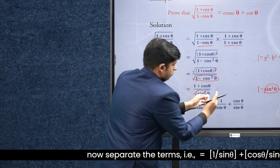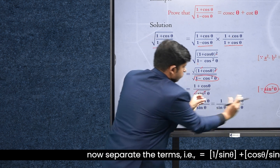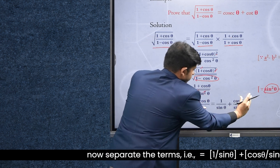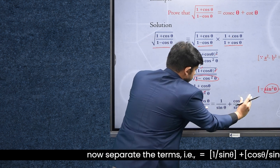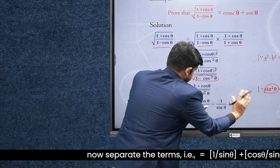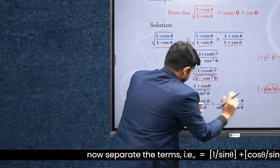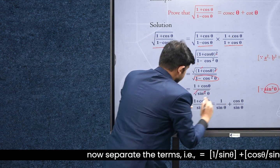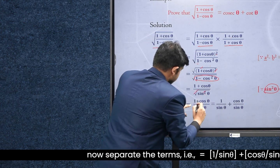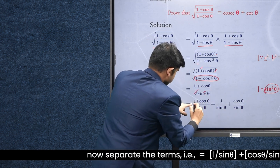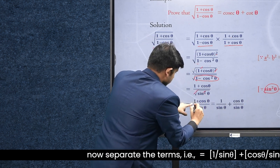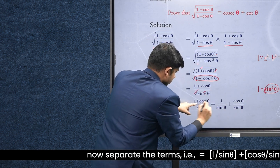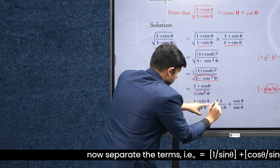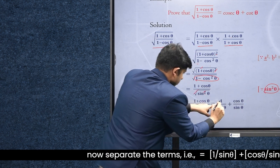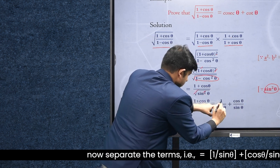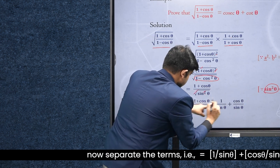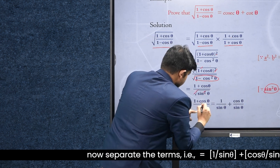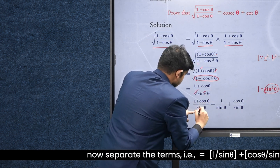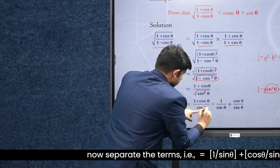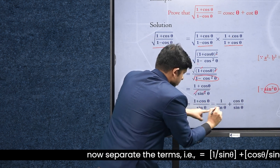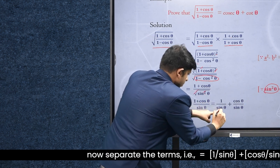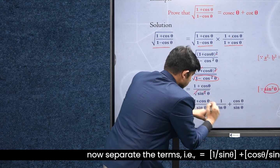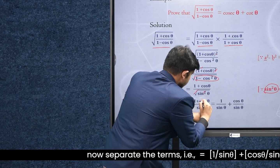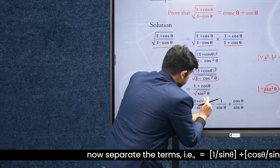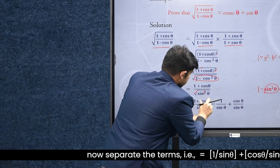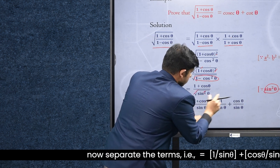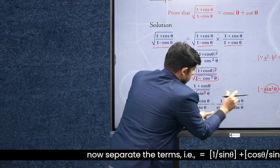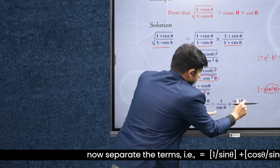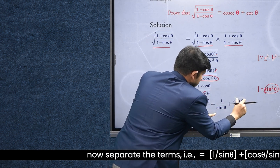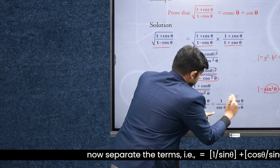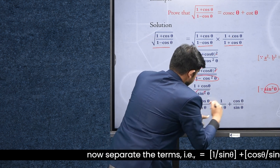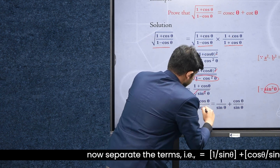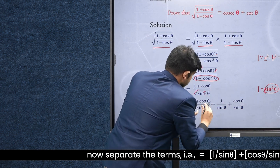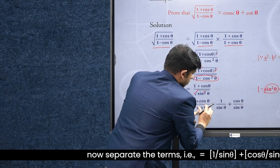Now separate the terms, that is 1 plus sin theta plus cos theta by sin theta.